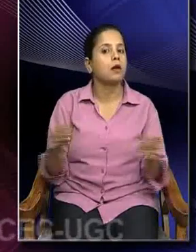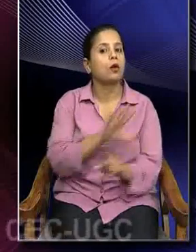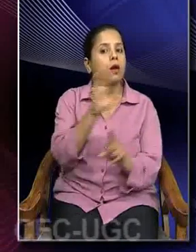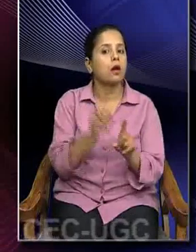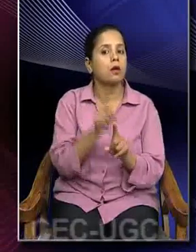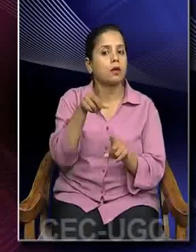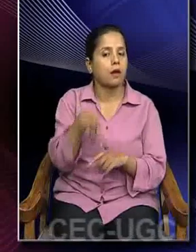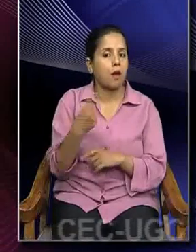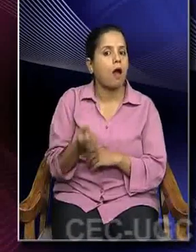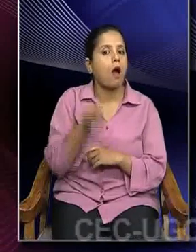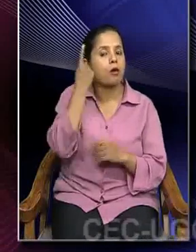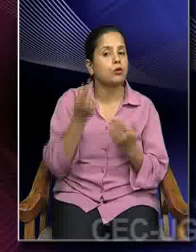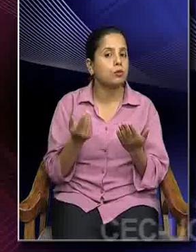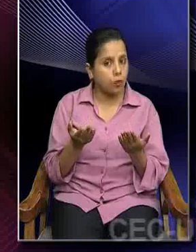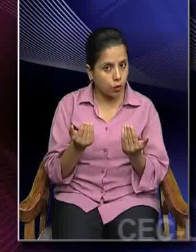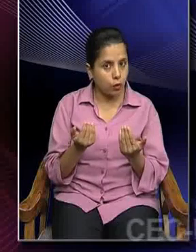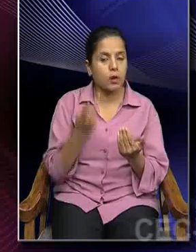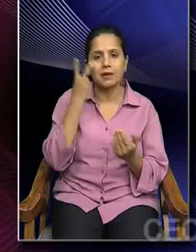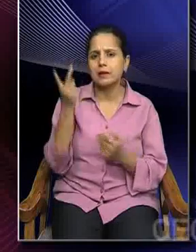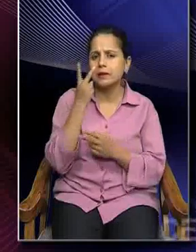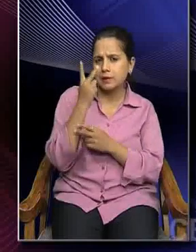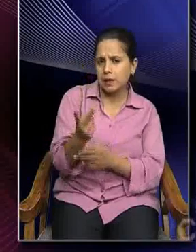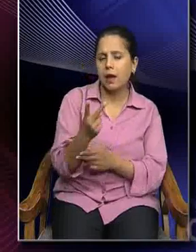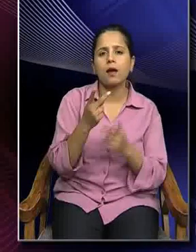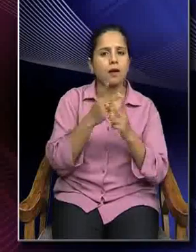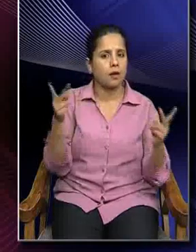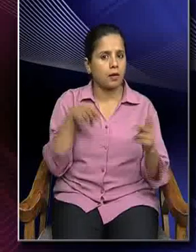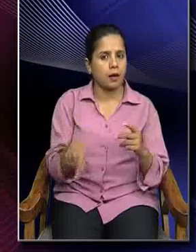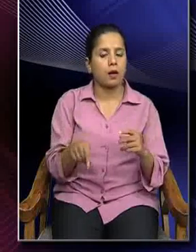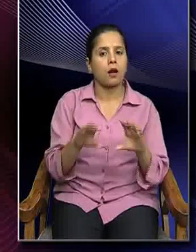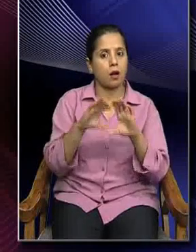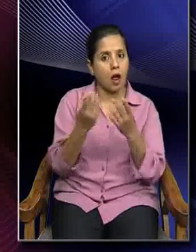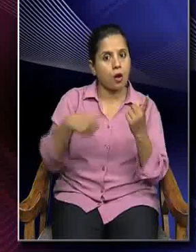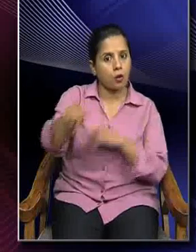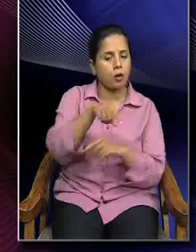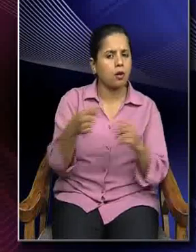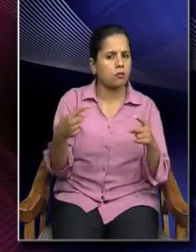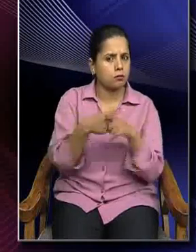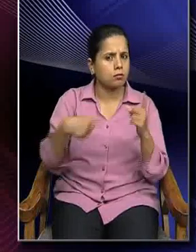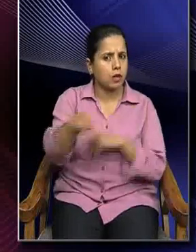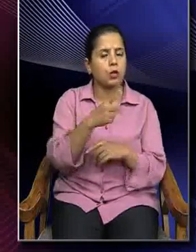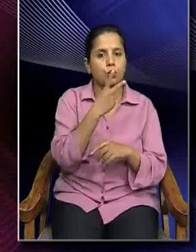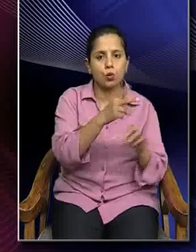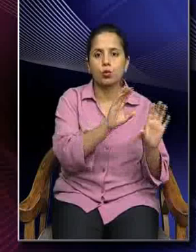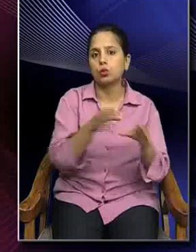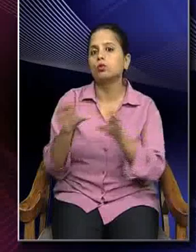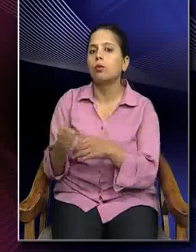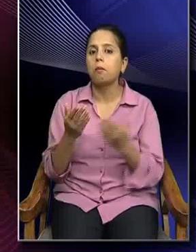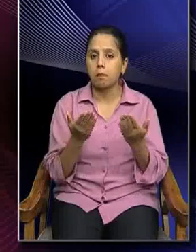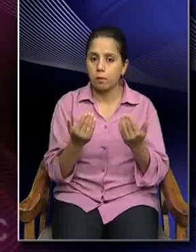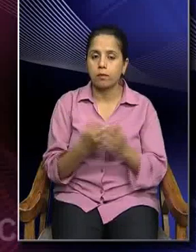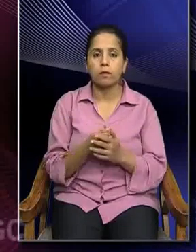be understood by looking into the class conflict between the two classes.